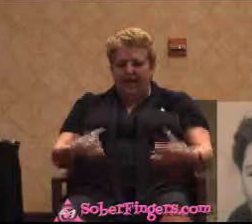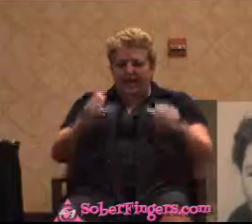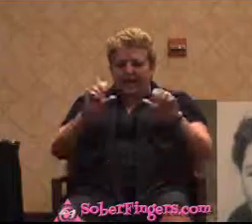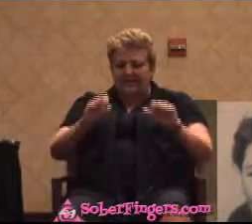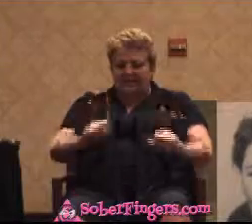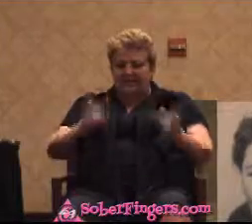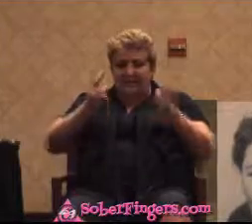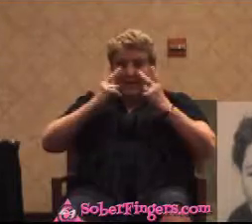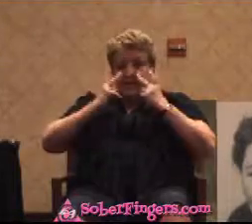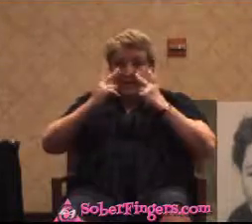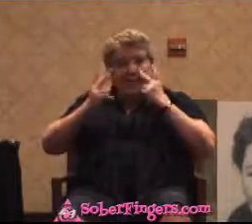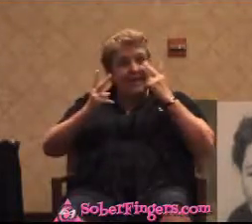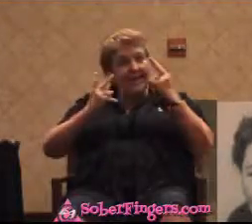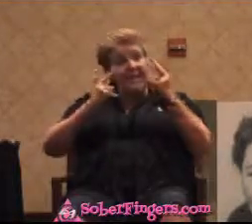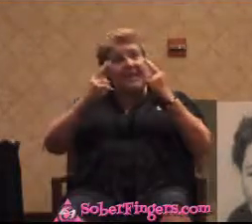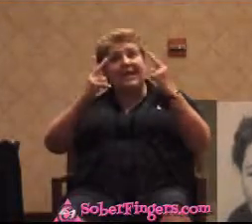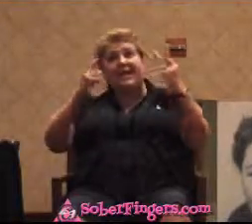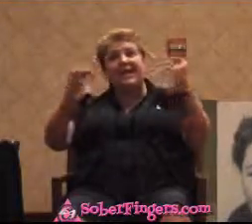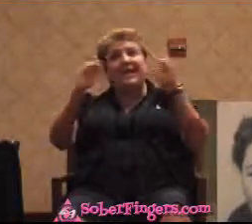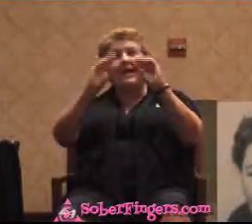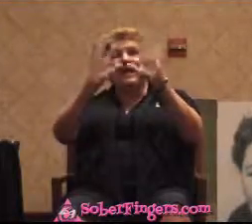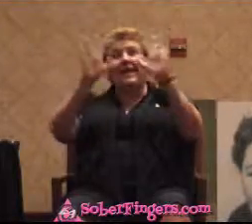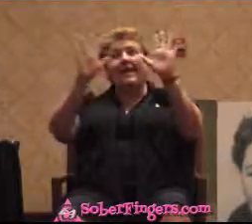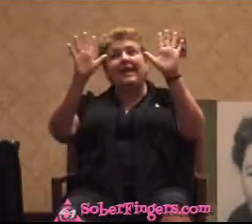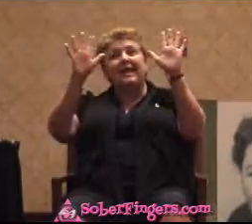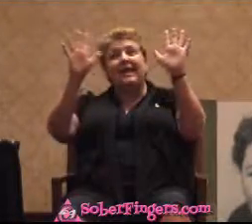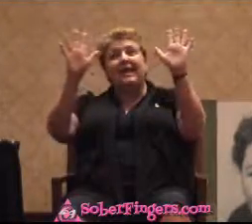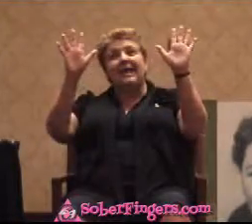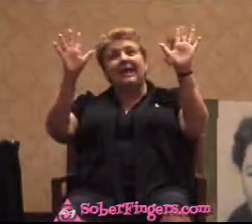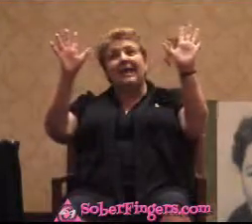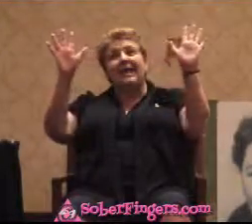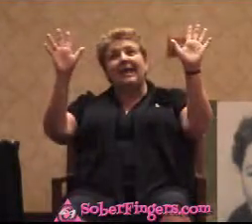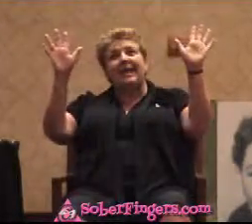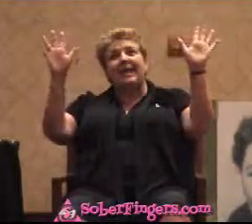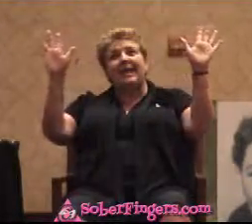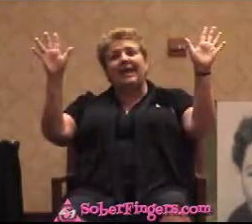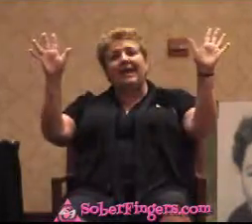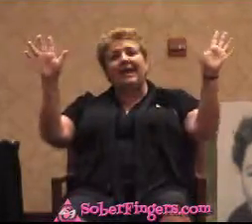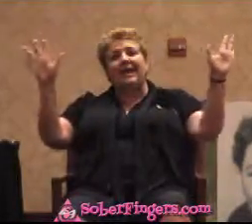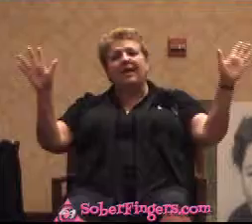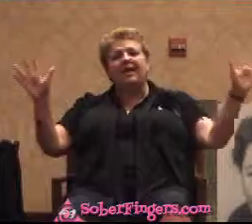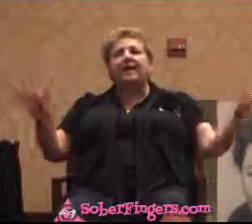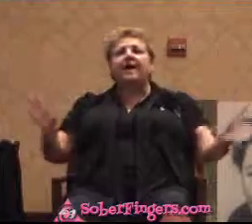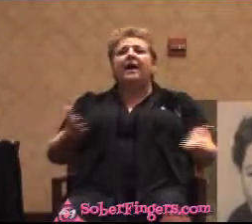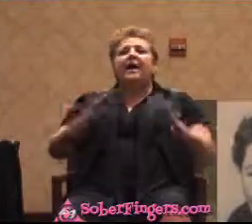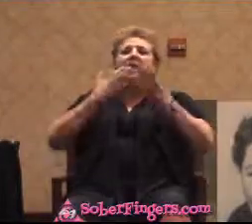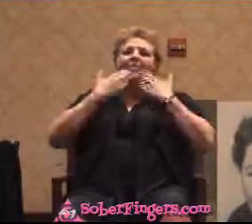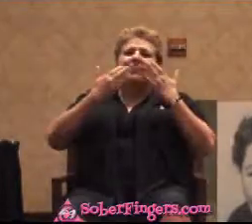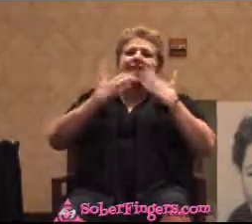I see. Thank you, Florida.